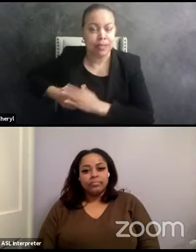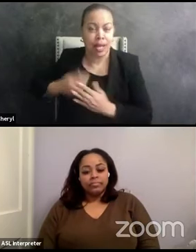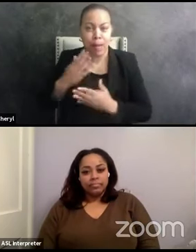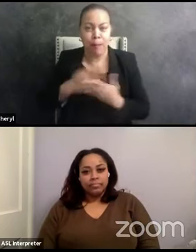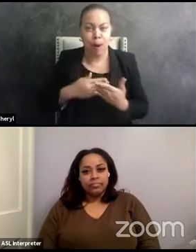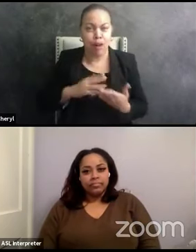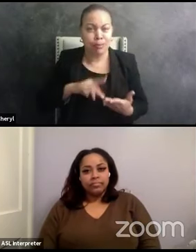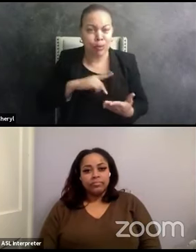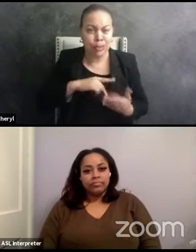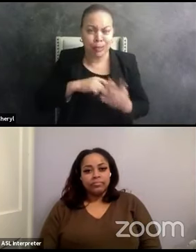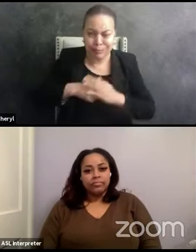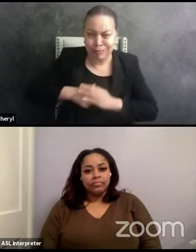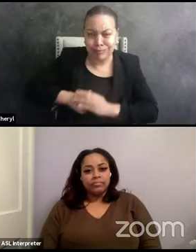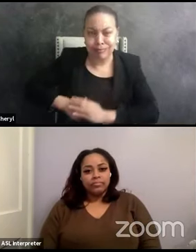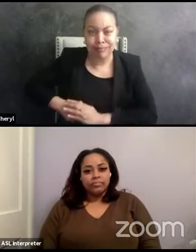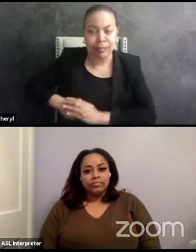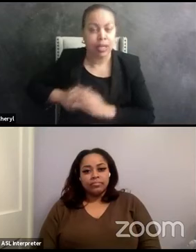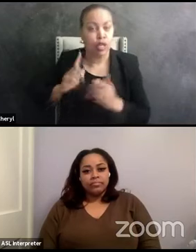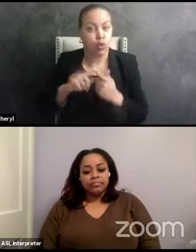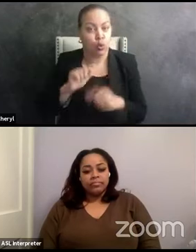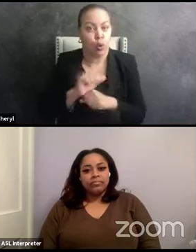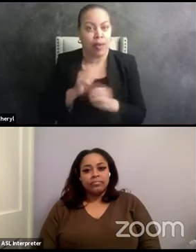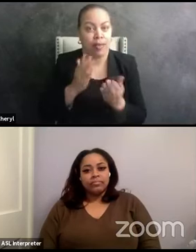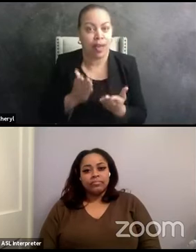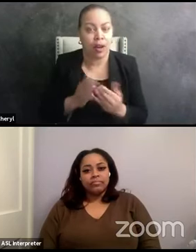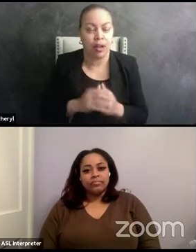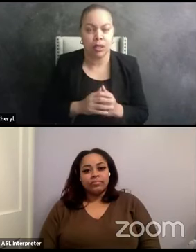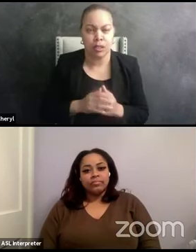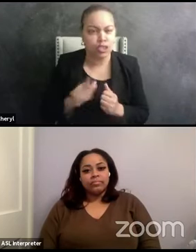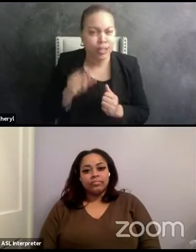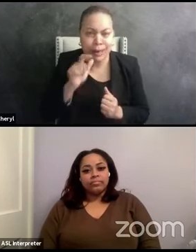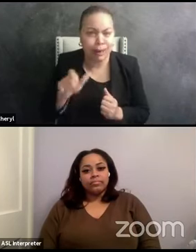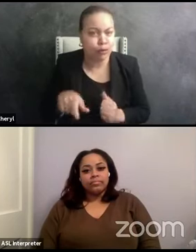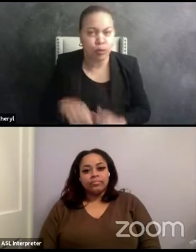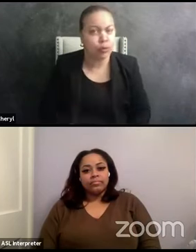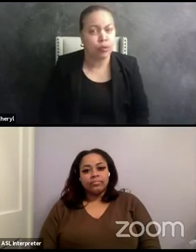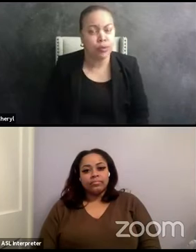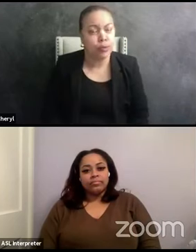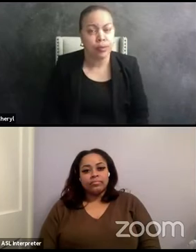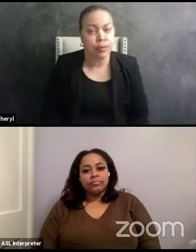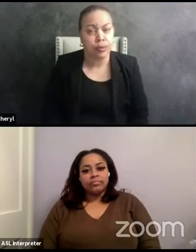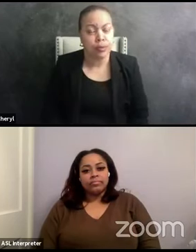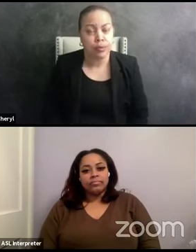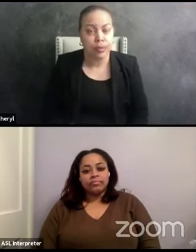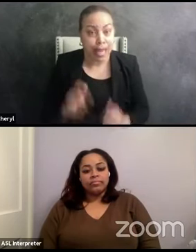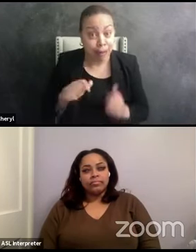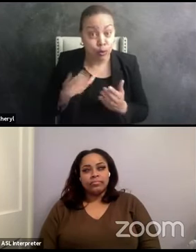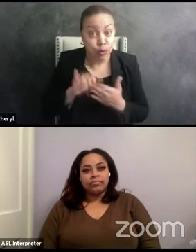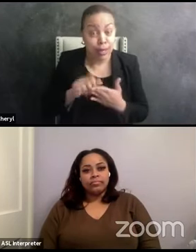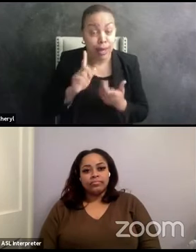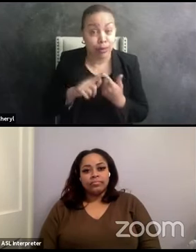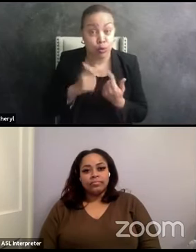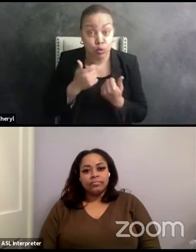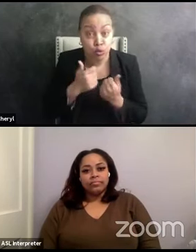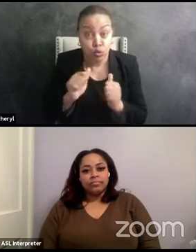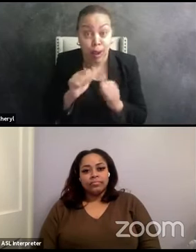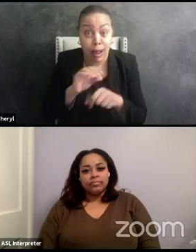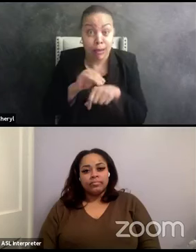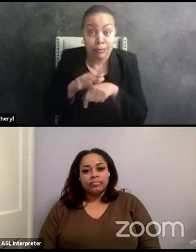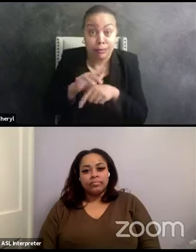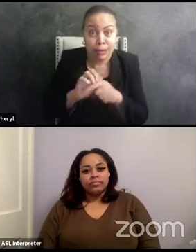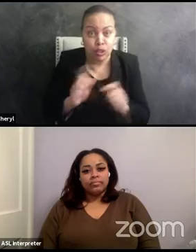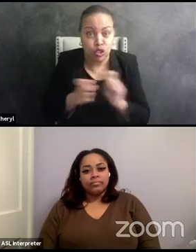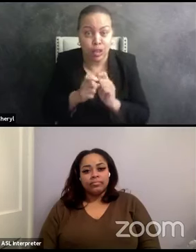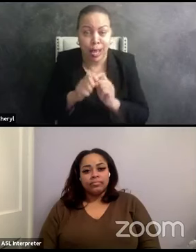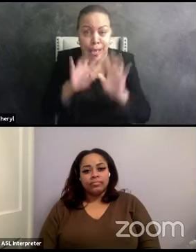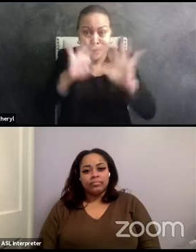work. And that shouldn't be the price that we have to pay in order to have some chance of shaping the zeitgeist, in order to